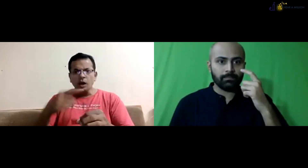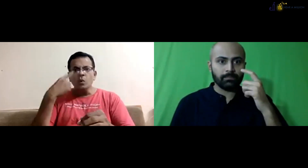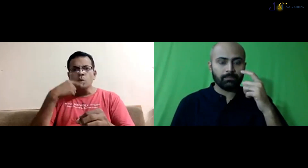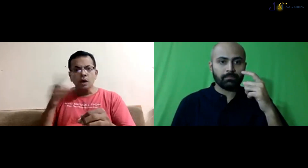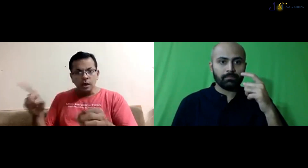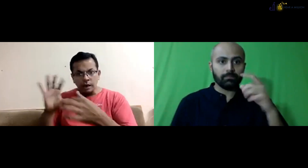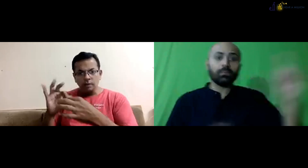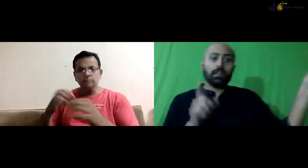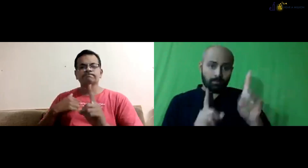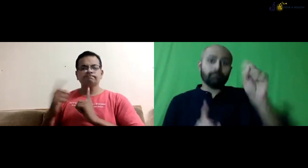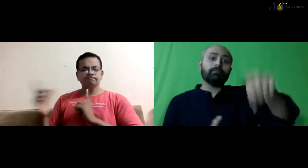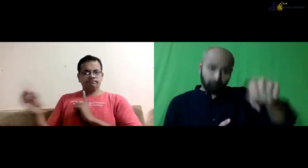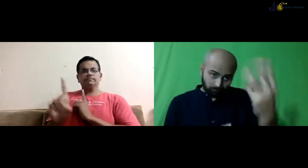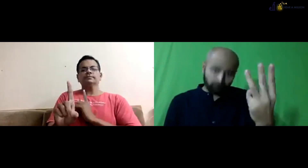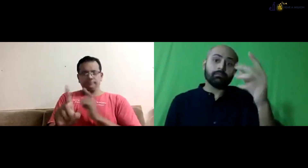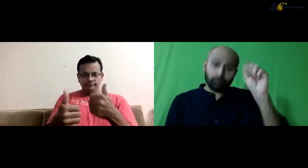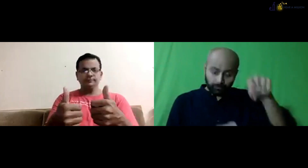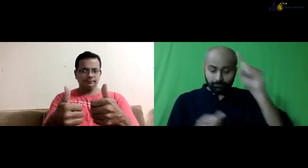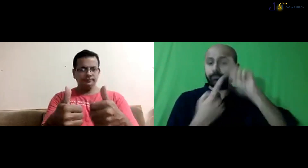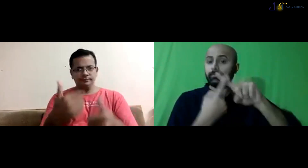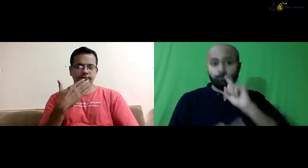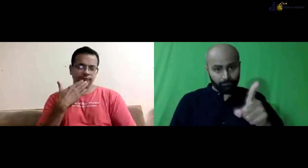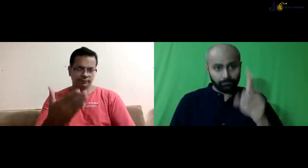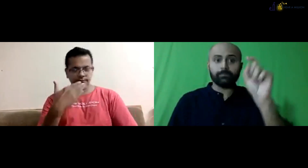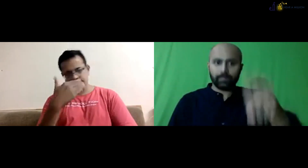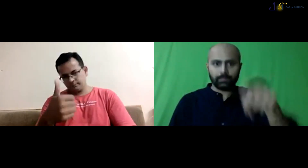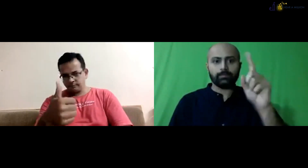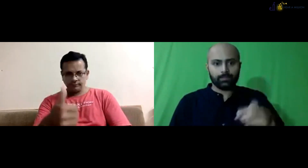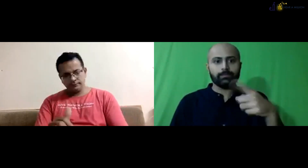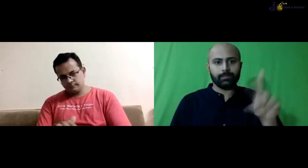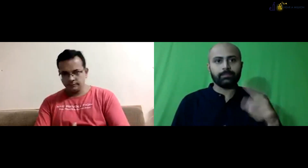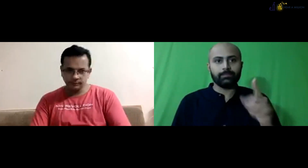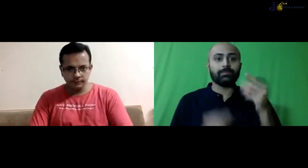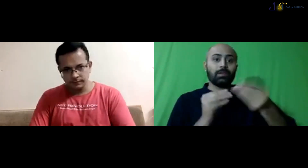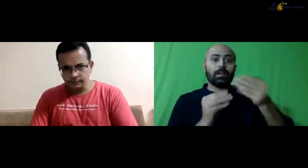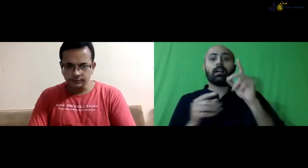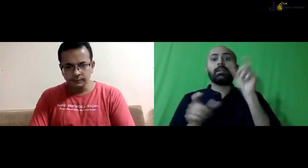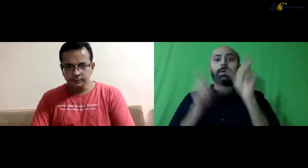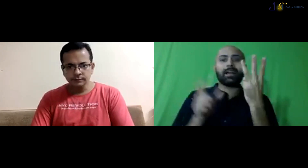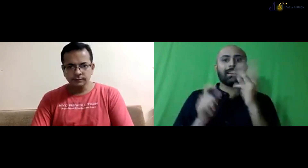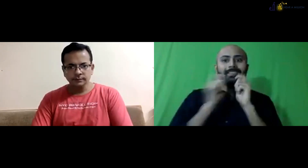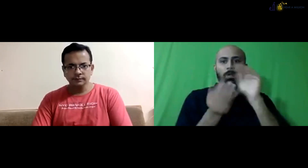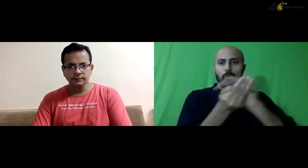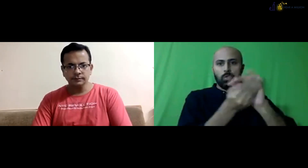last, we will go in a short way. Okay, now we have third poll.